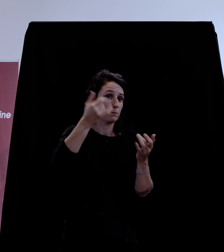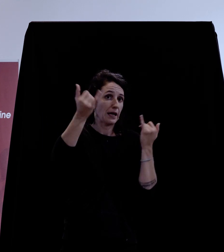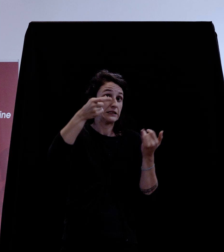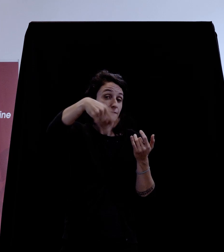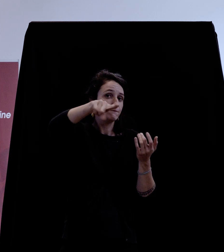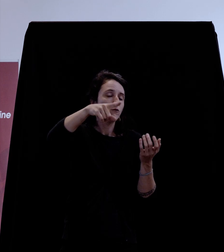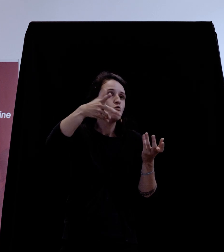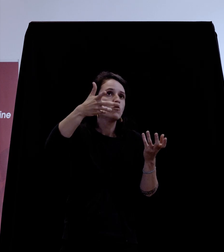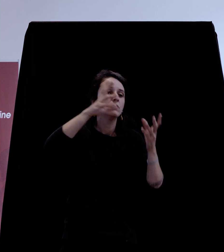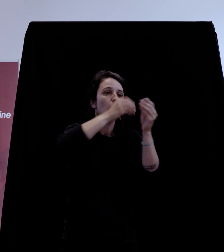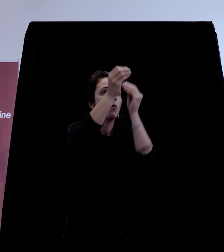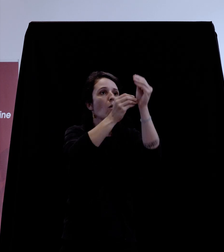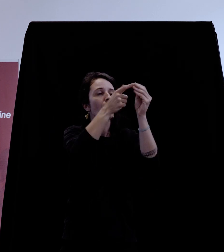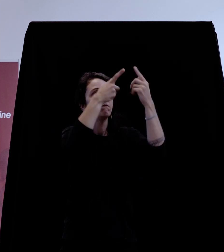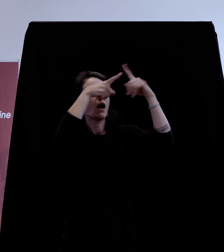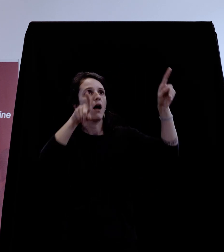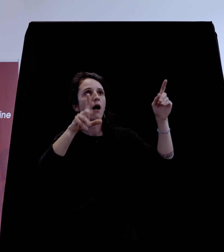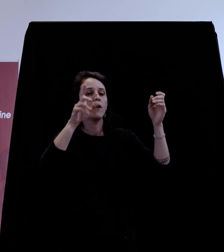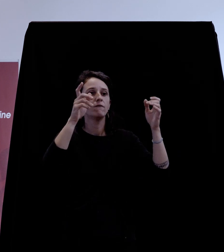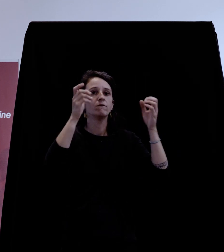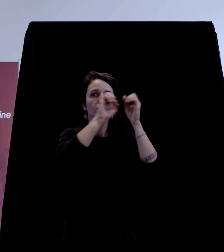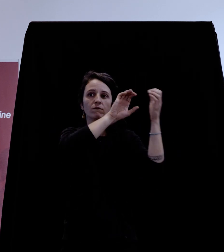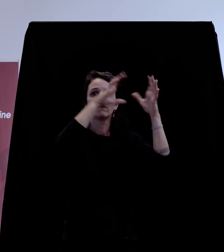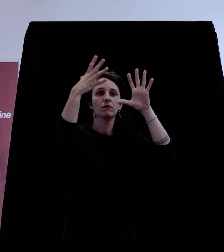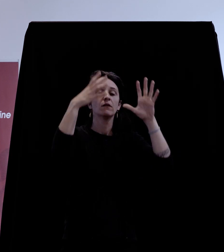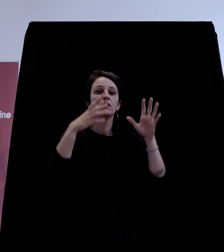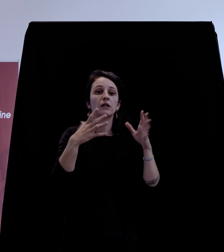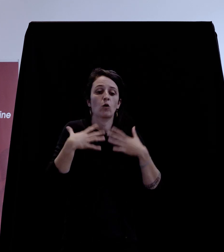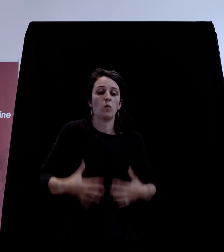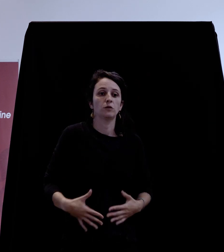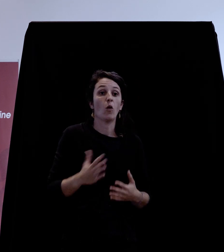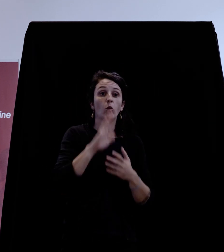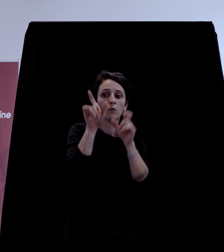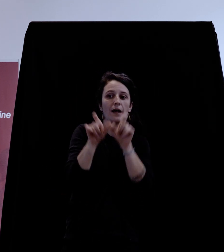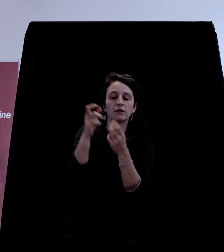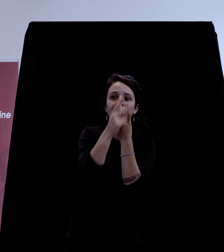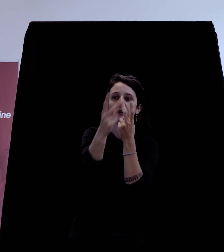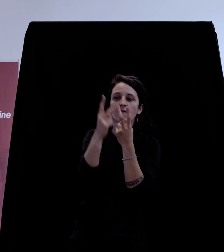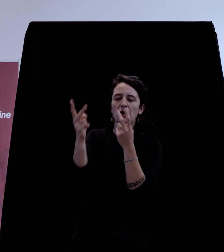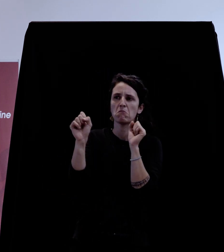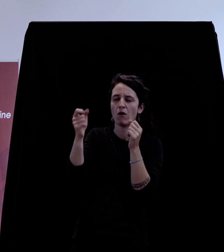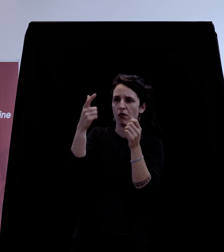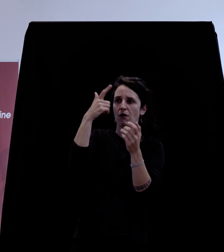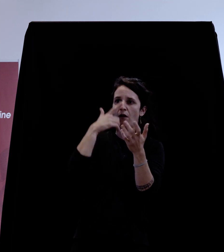behavior in that world, can be difficult. And so some of the behaviors can come from